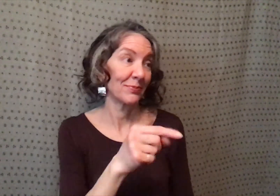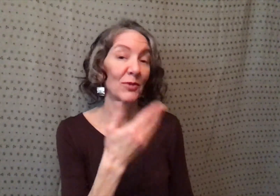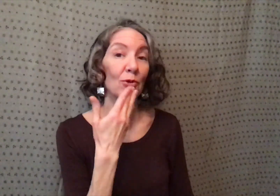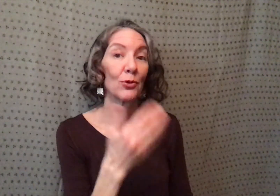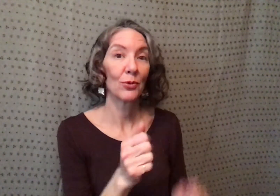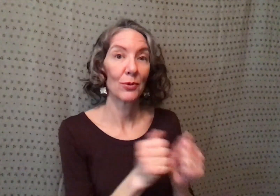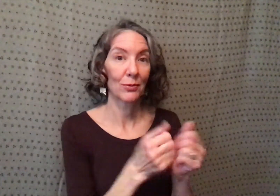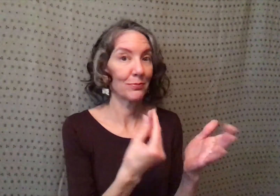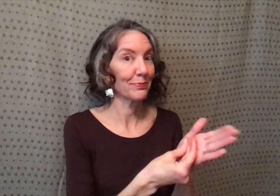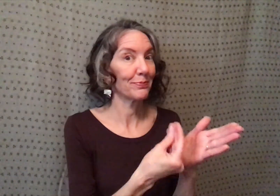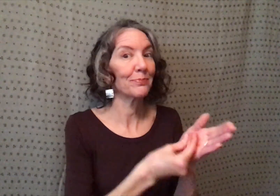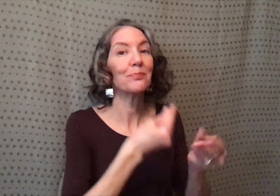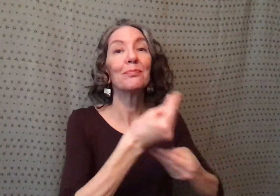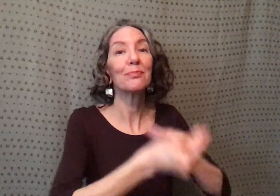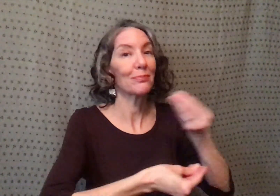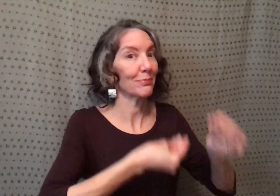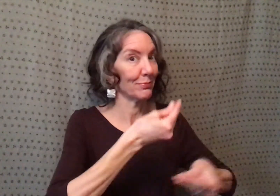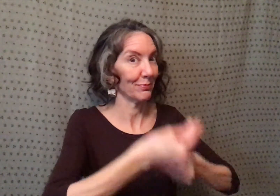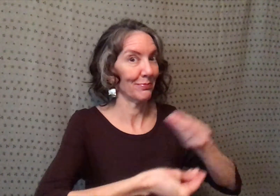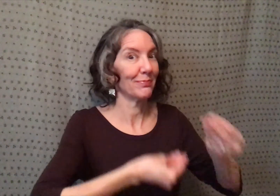Jan is good with money management.